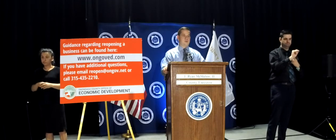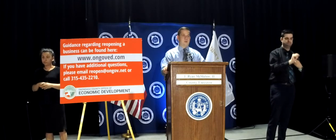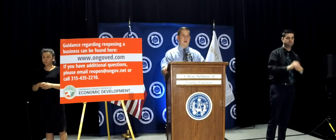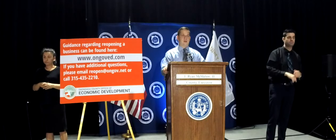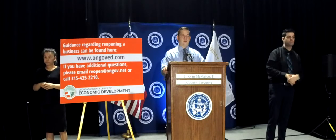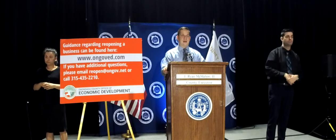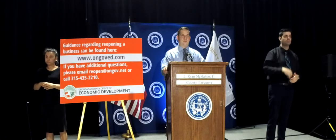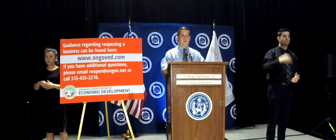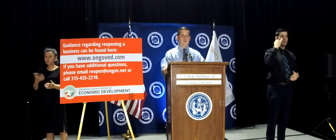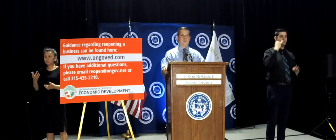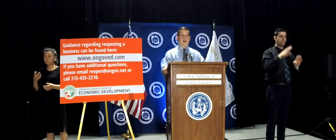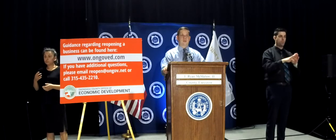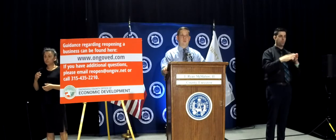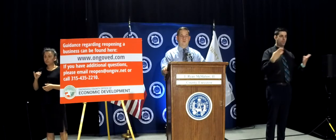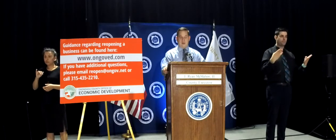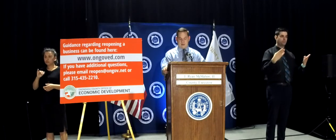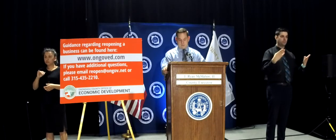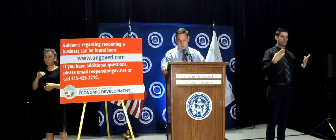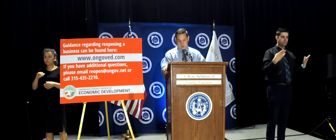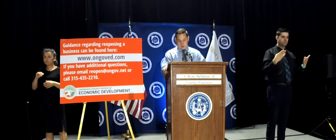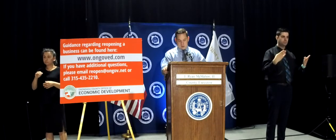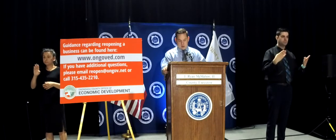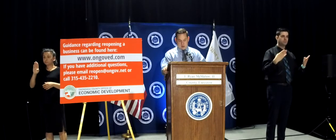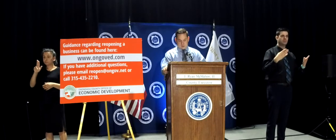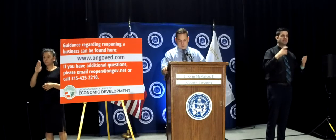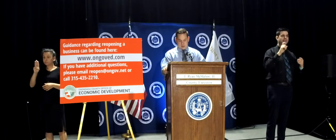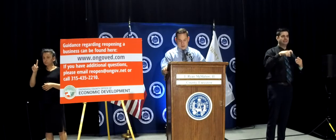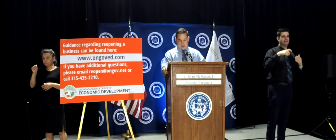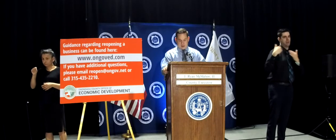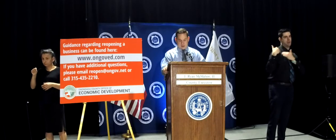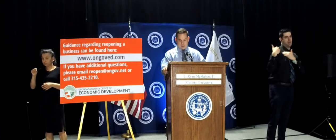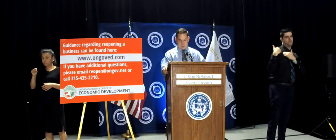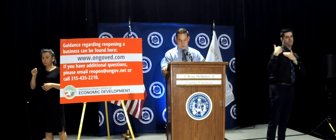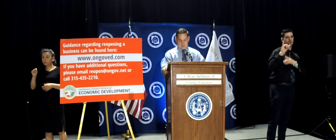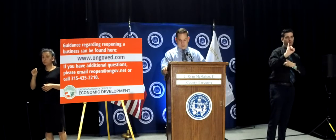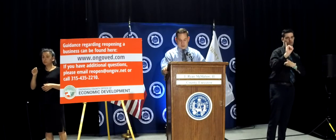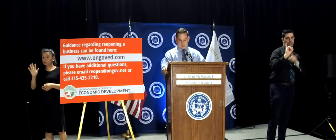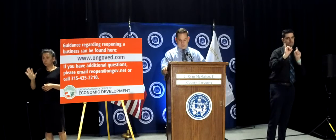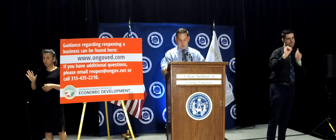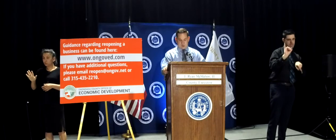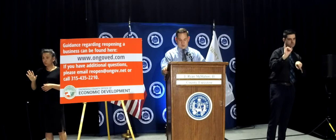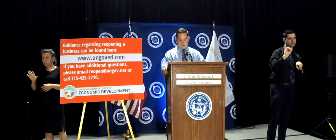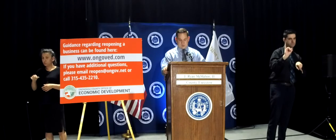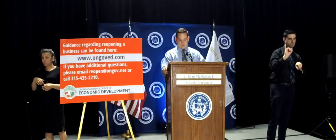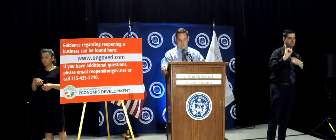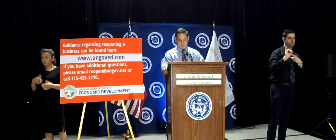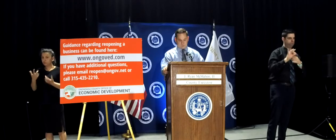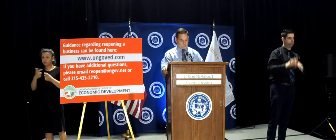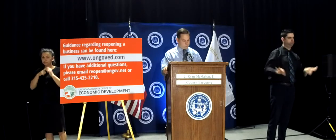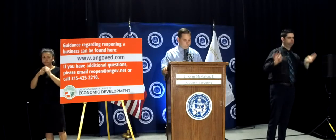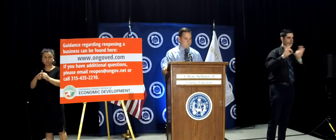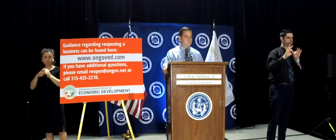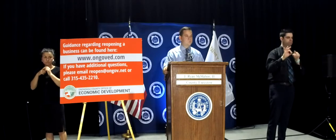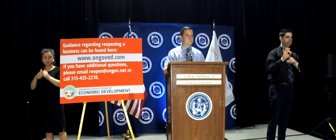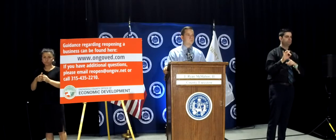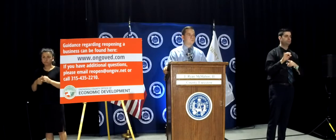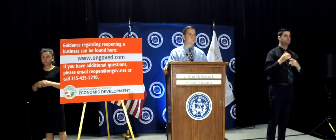the municipality will not be responsible for that. So saying that, happy to take some questions.